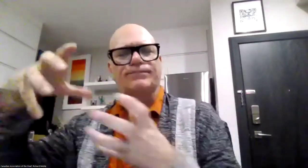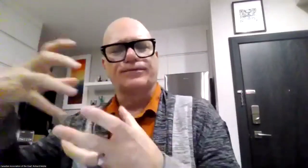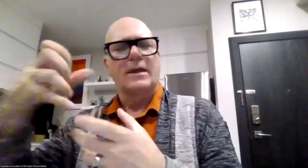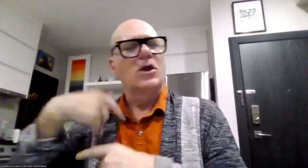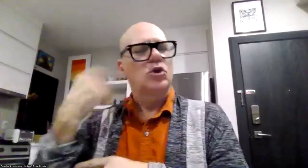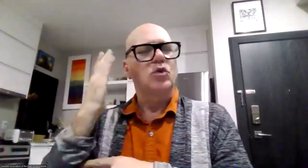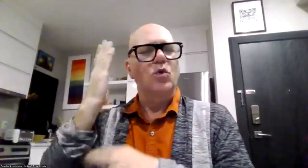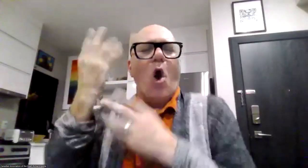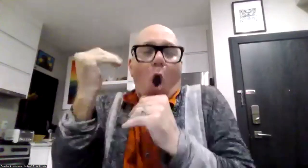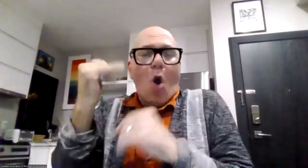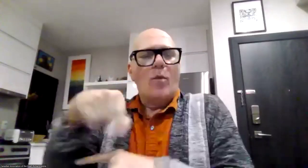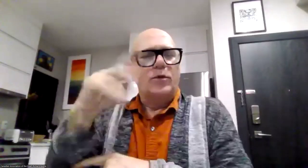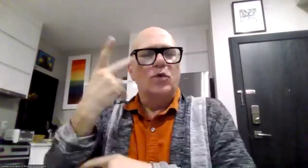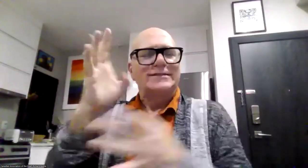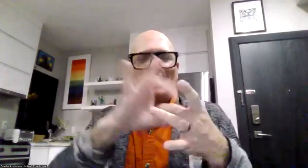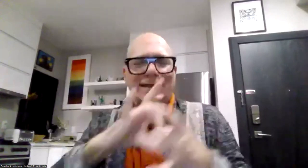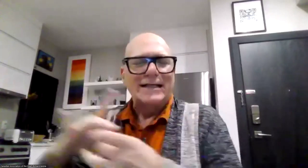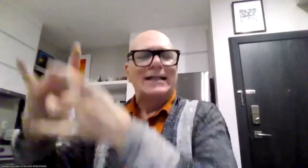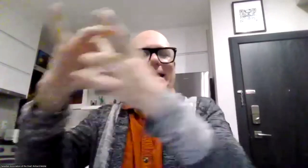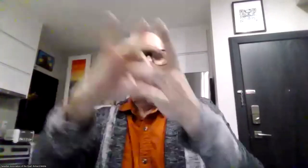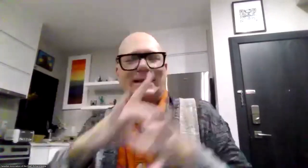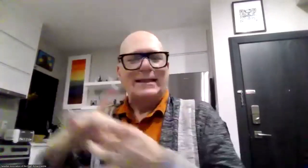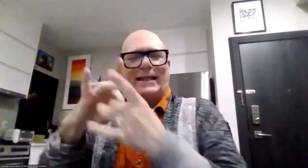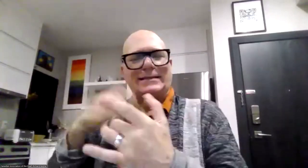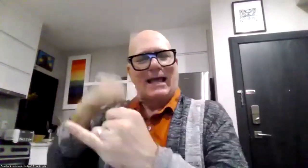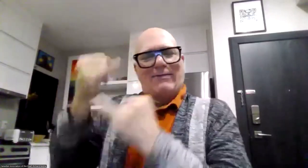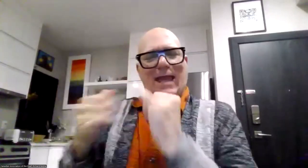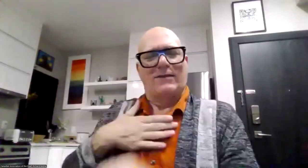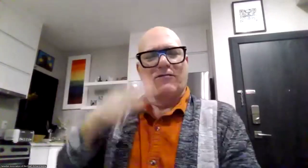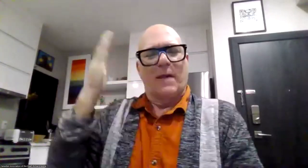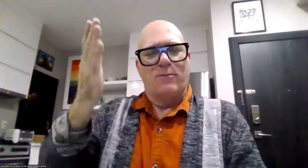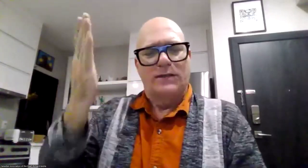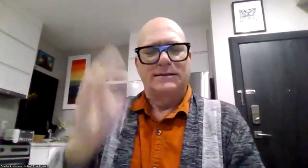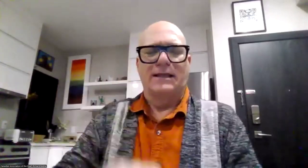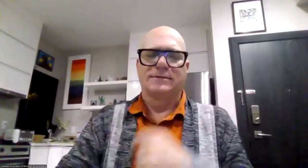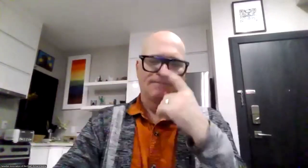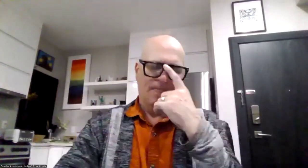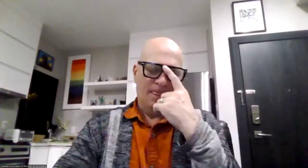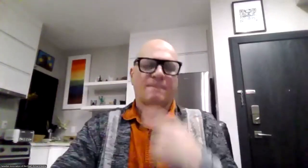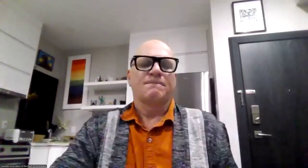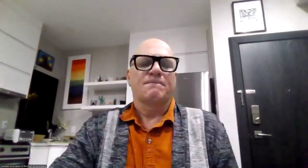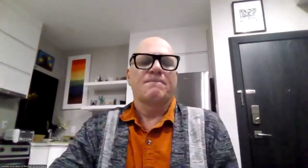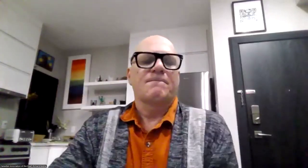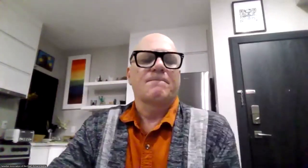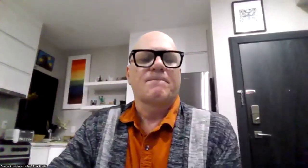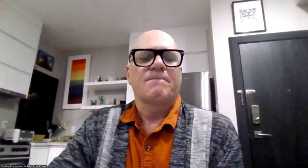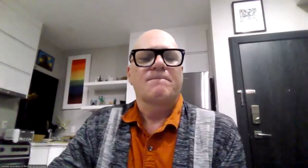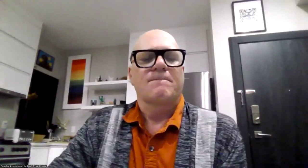organizations. We think about national healthcare and etc. So looking at the connections and the unified approach for